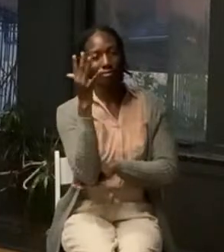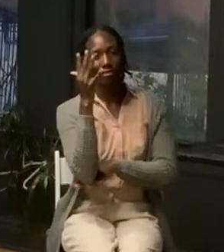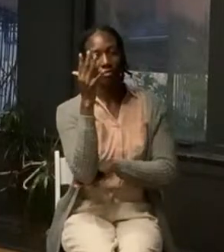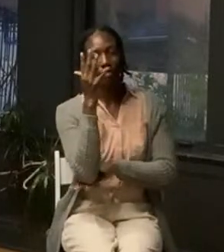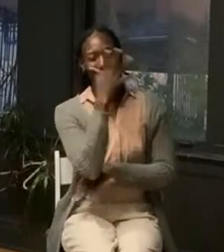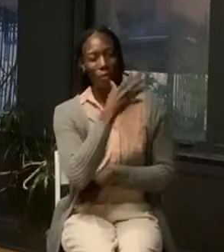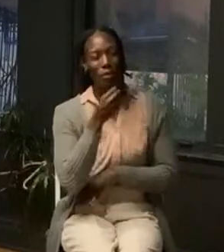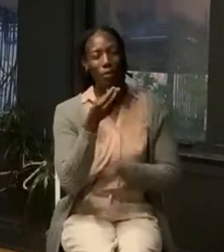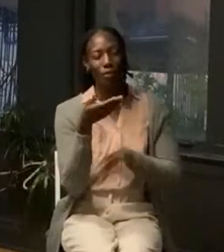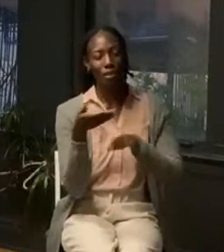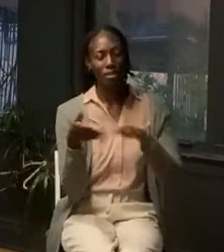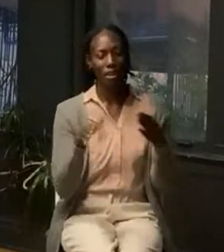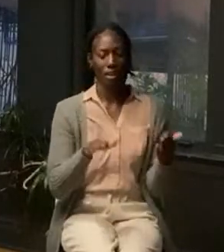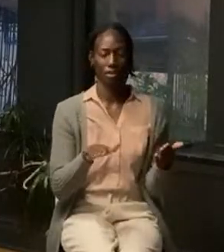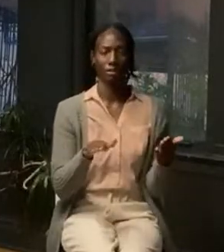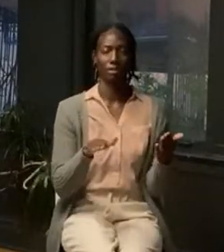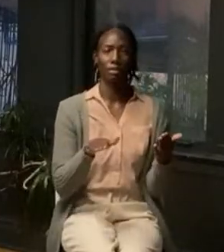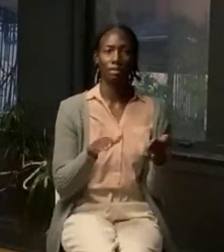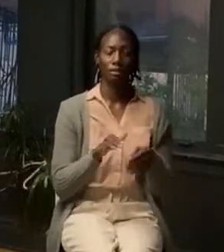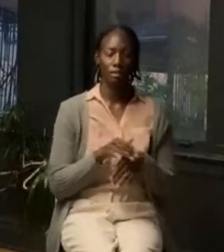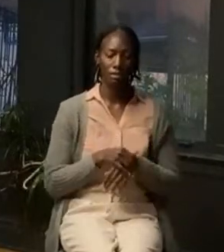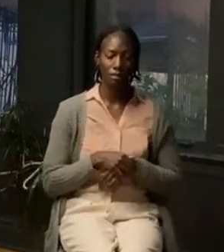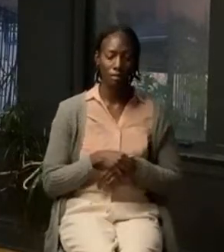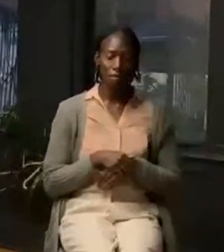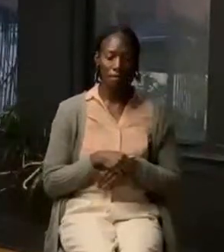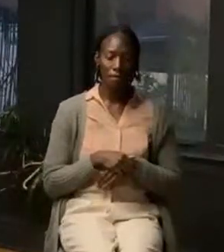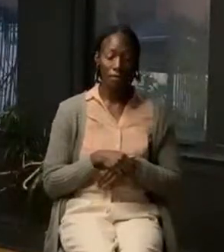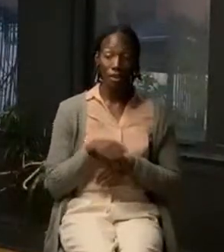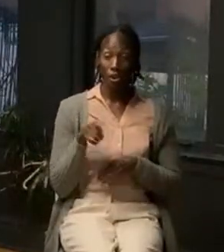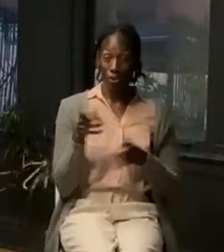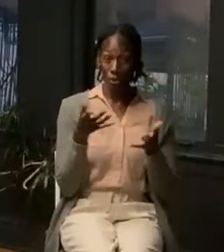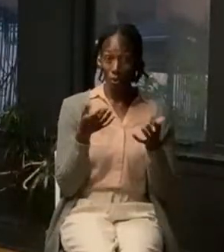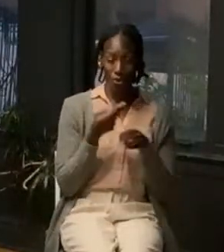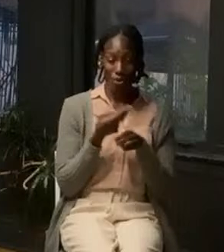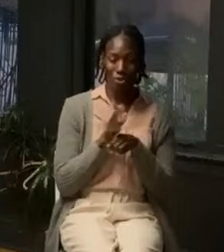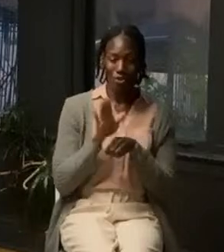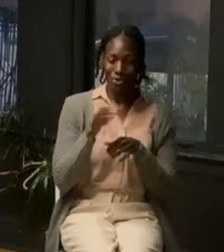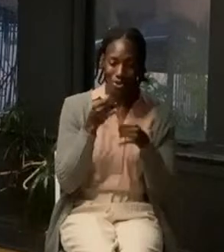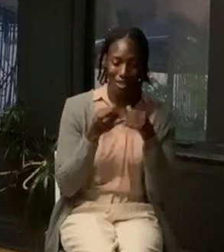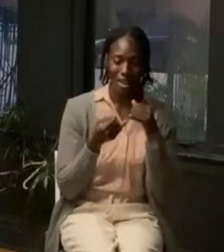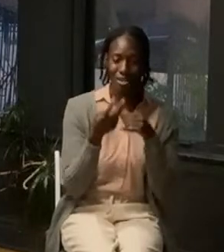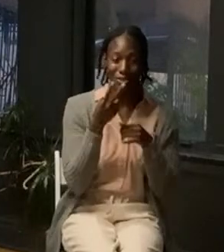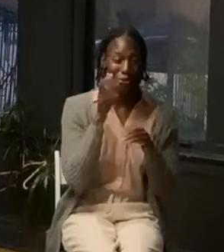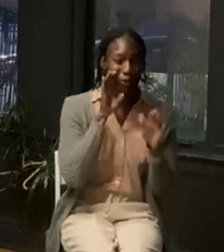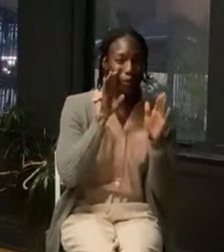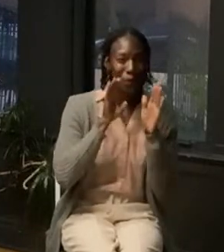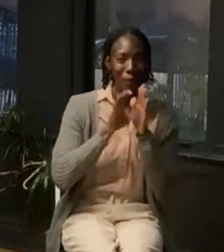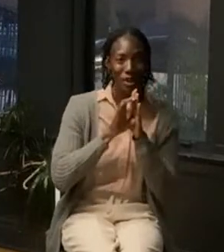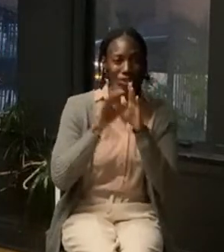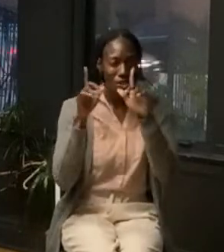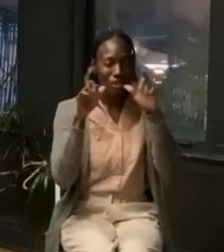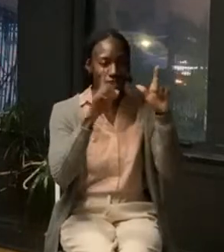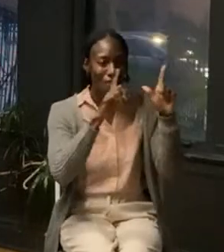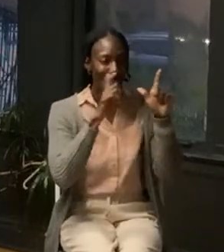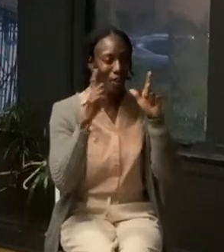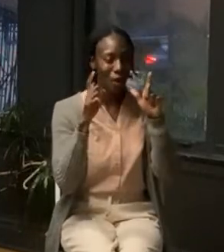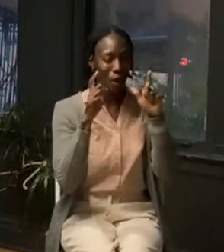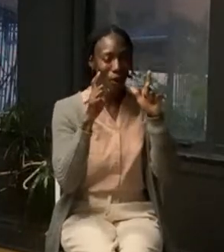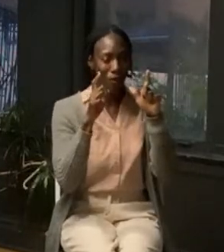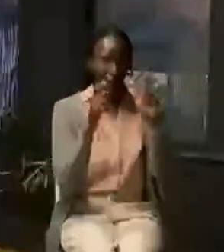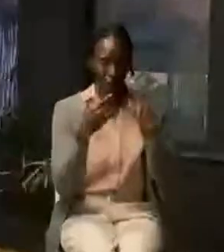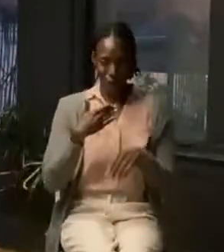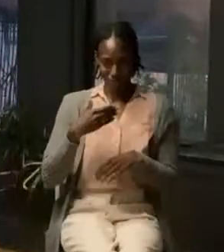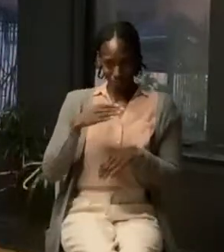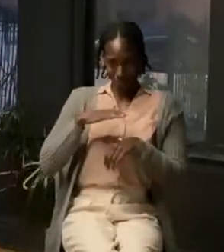Beautiful death. You wanted to use your last 2 pictures of film on me. I still wanted to